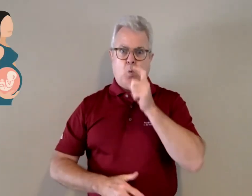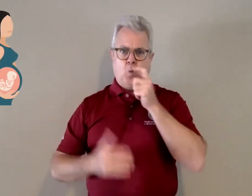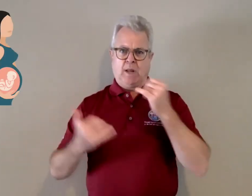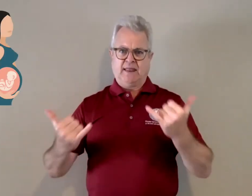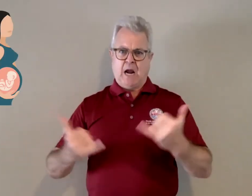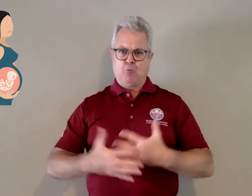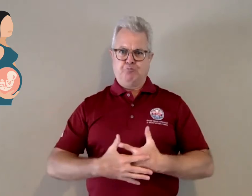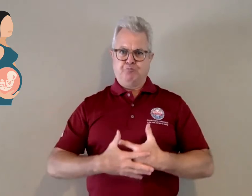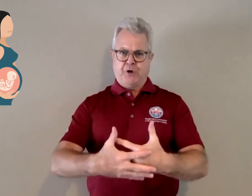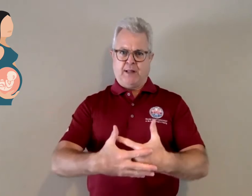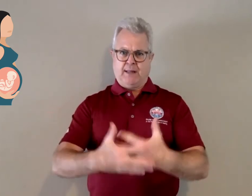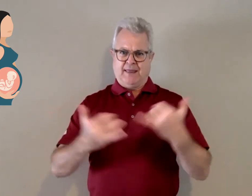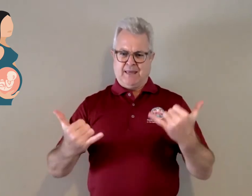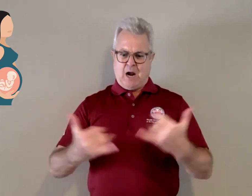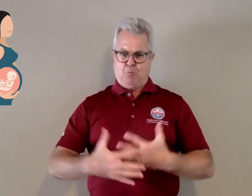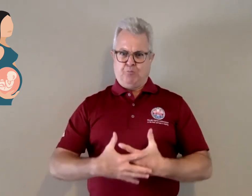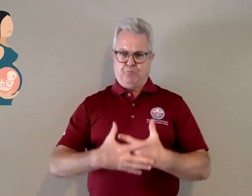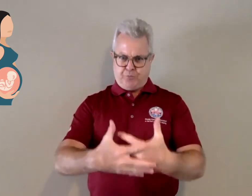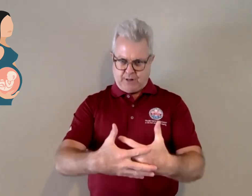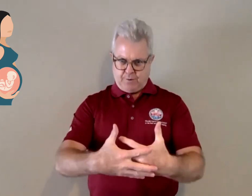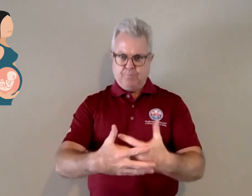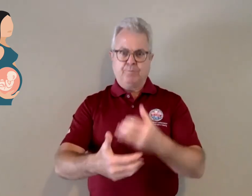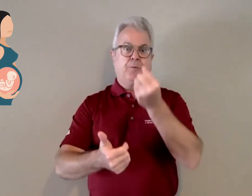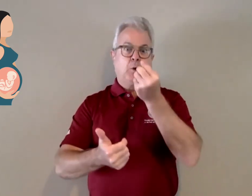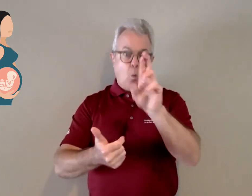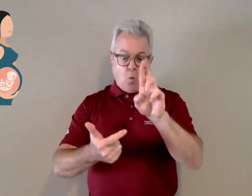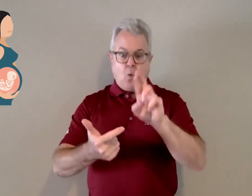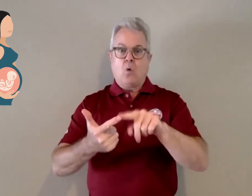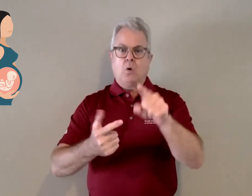Others encouraged are women who are now pregnant